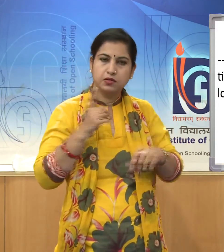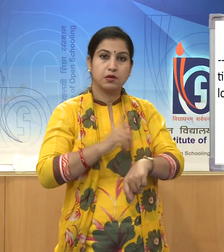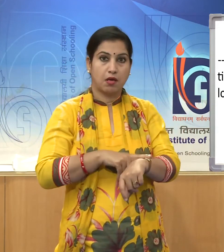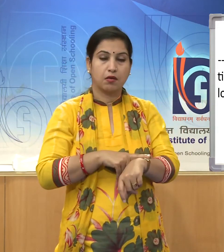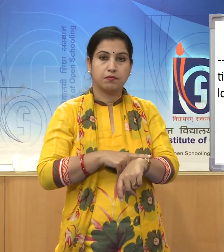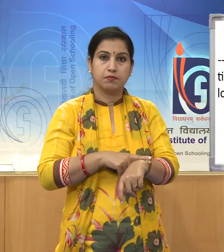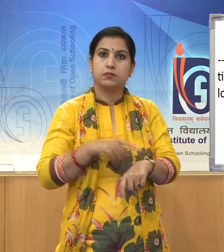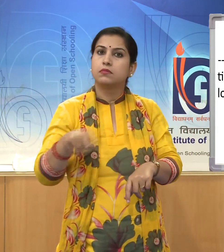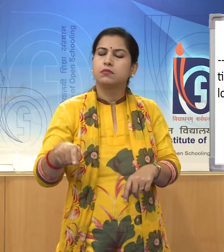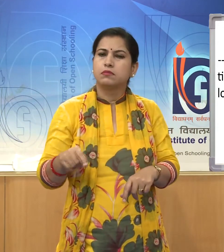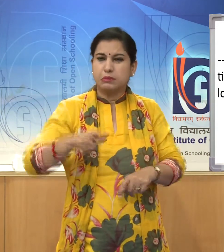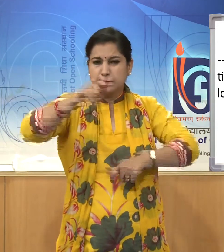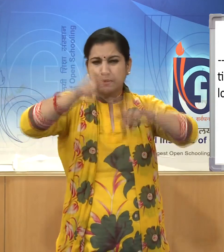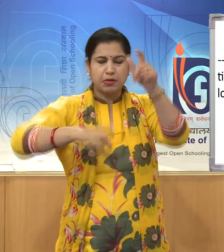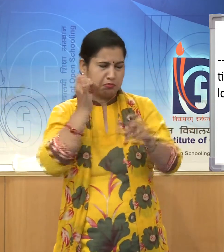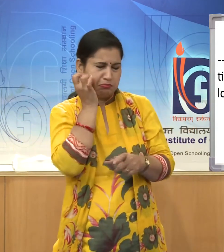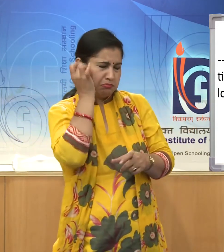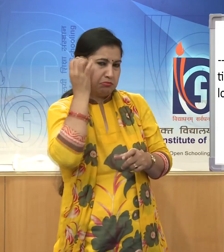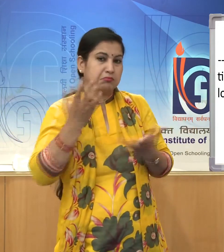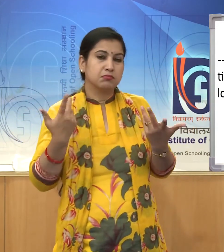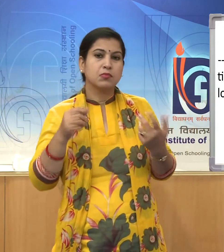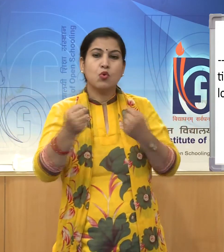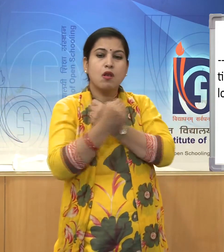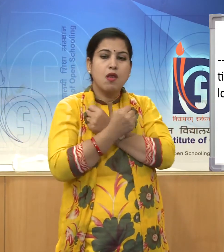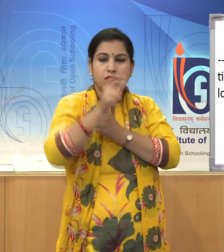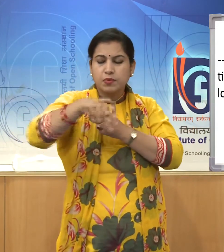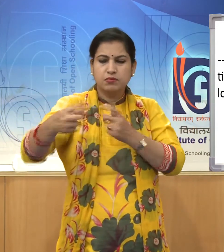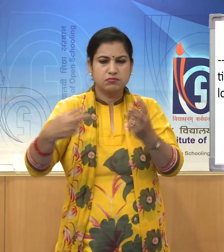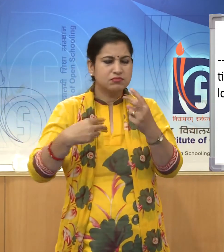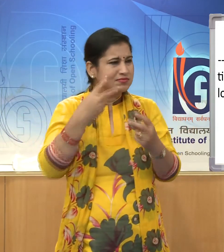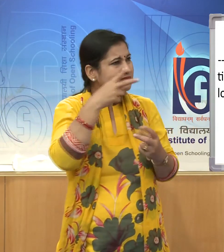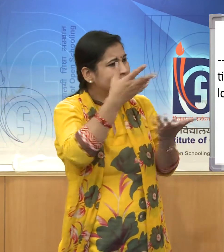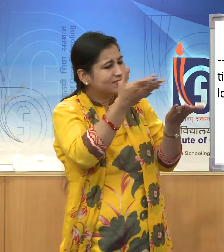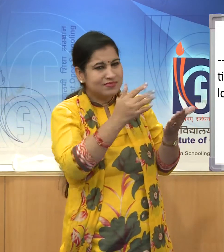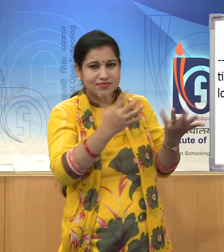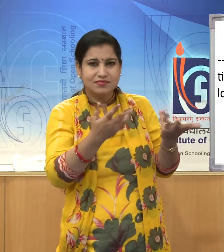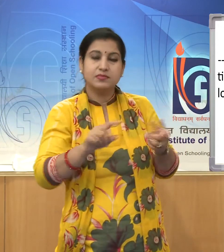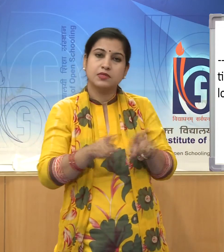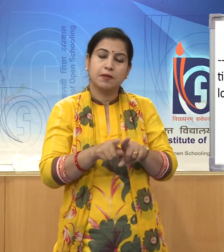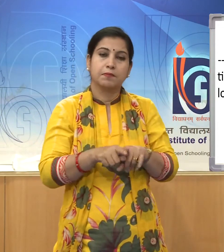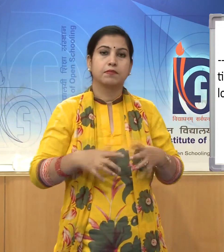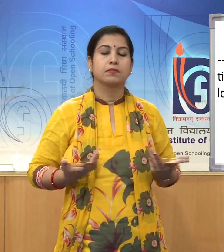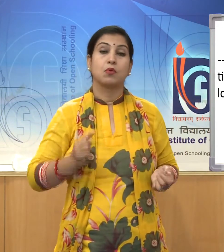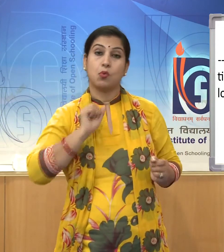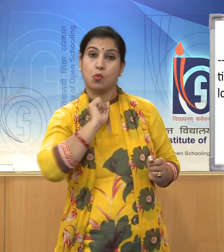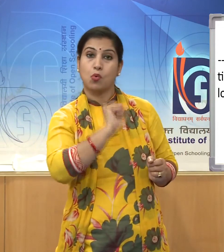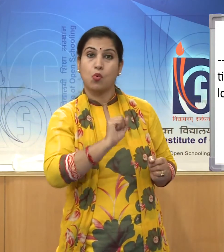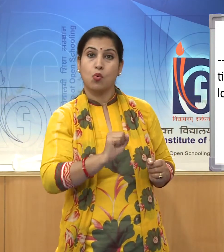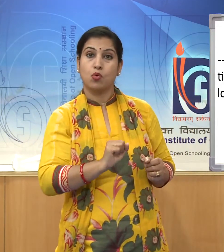times have annoyed those who loved his art as well as his